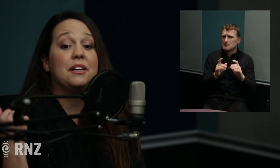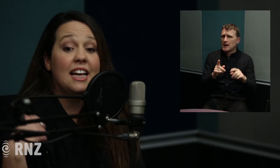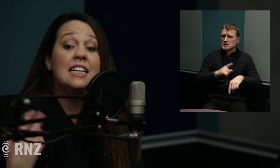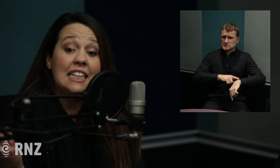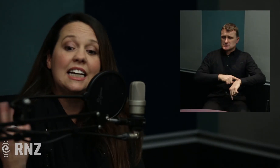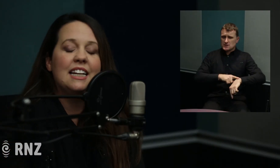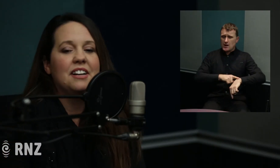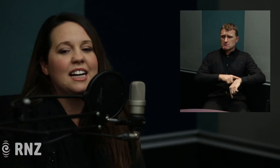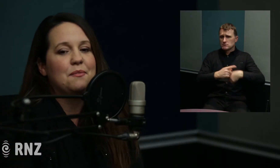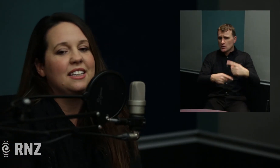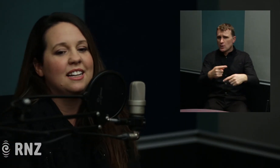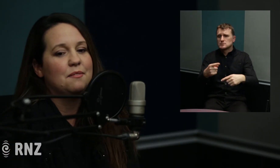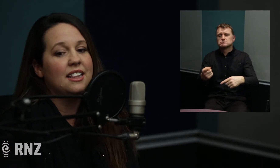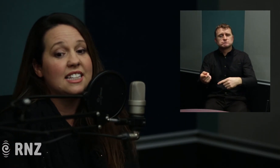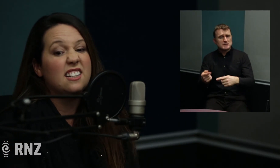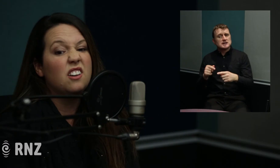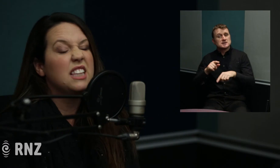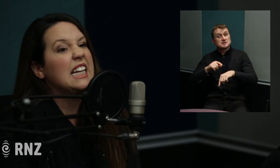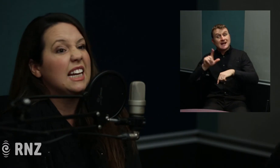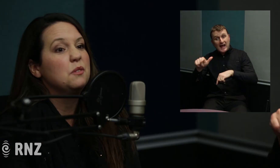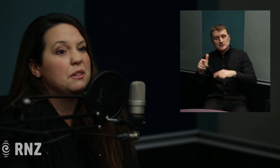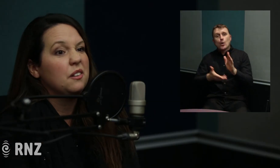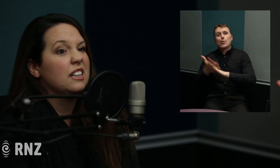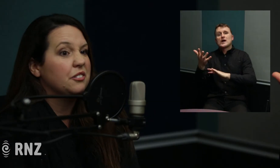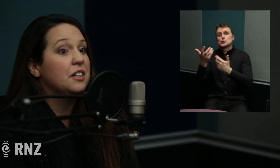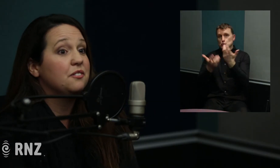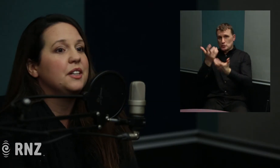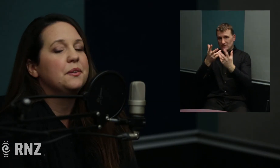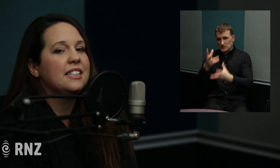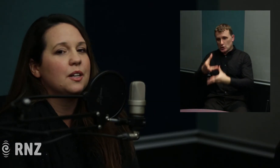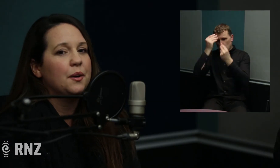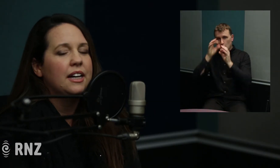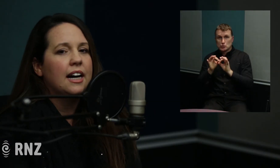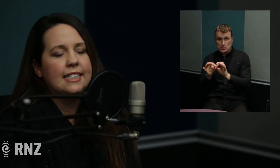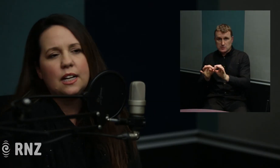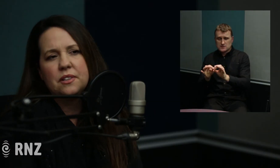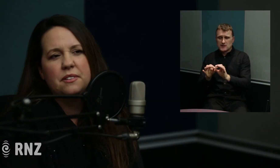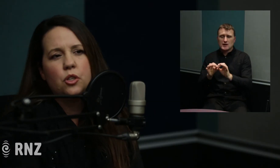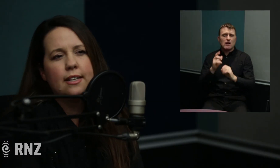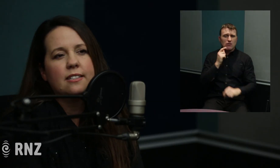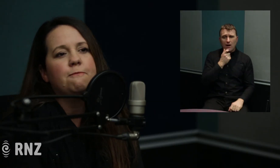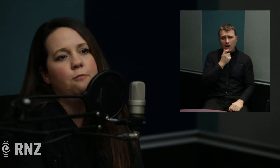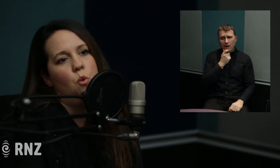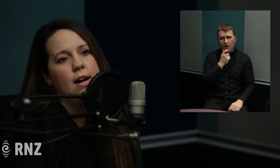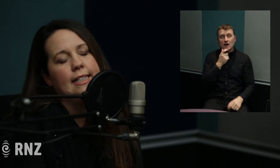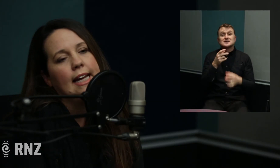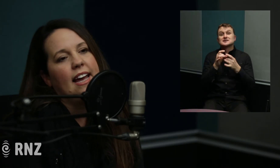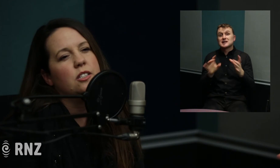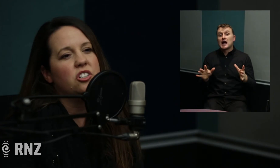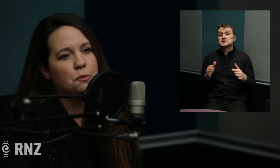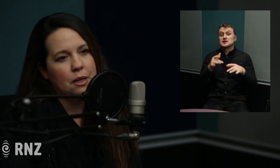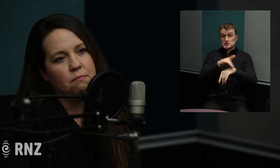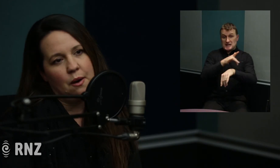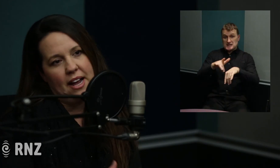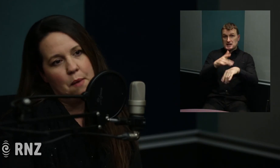to be an interpreter. And then he rang up and they said, we think Kelly would be quite a good fit for you. And so I started with him in 2004